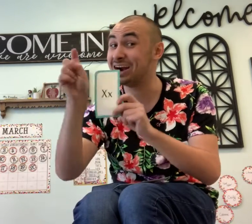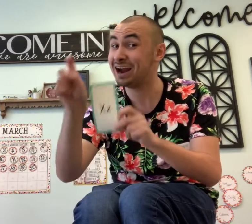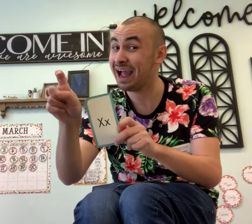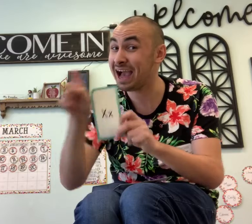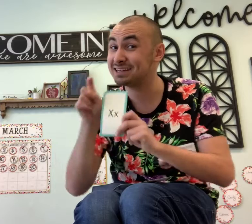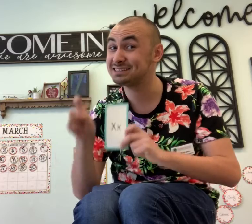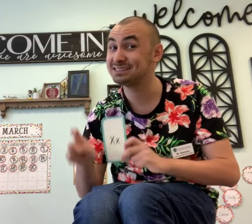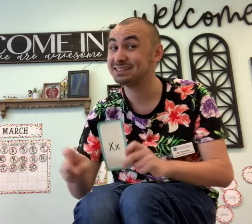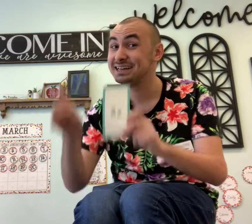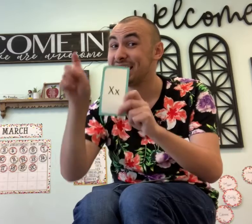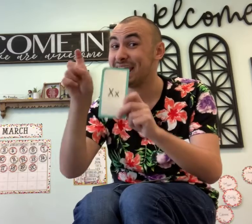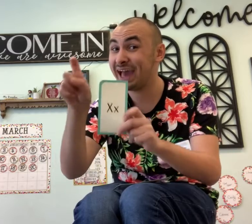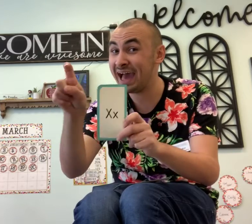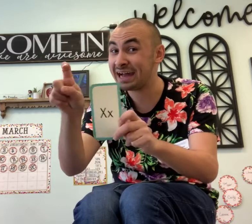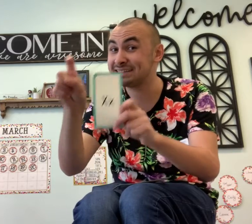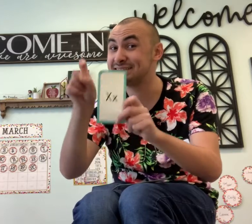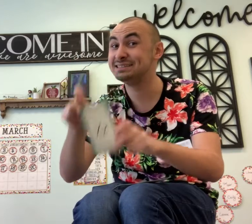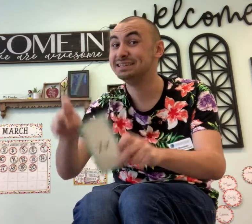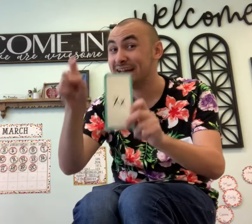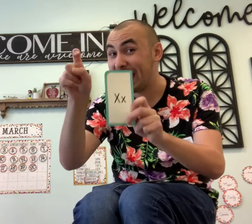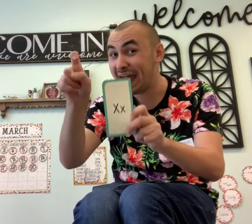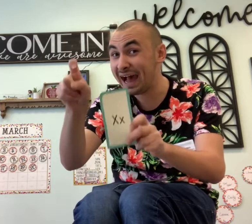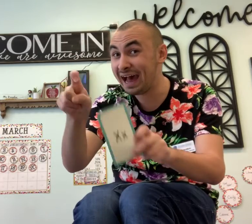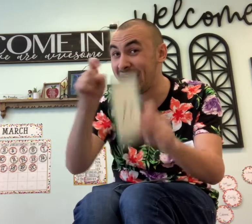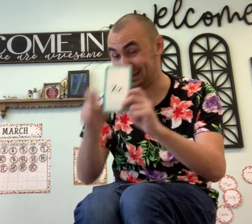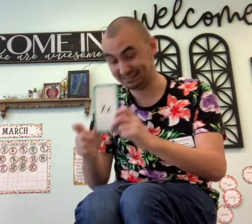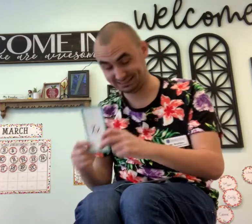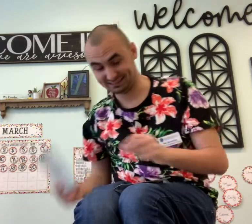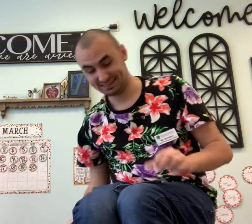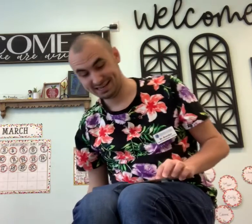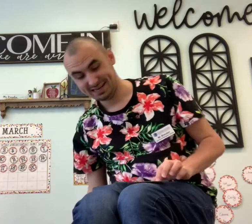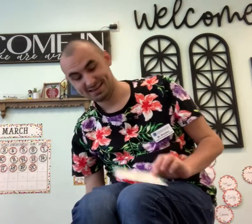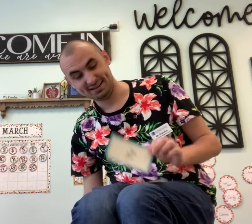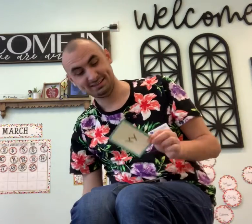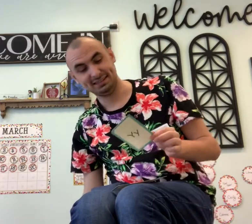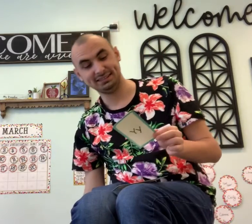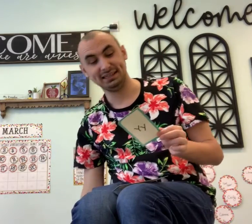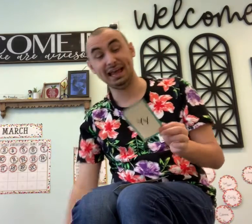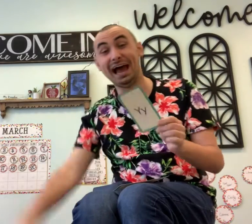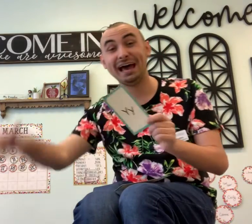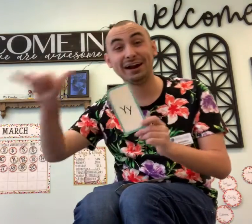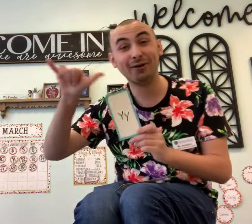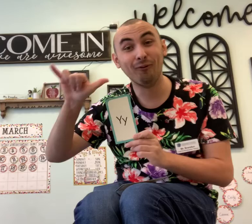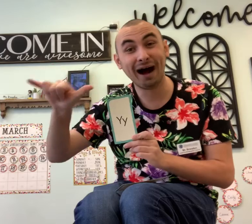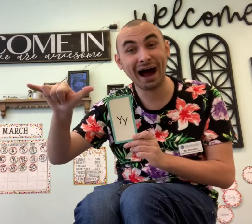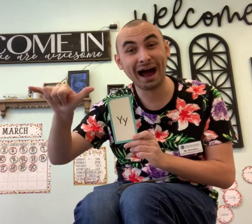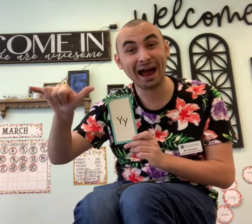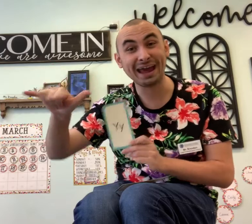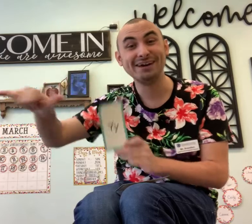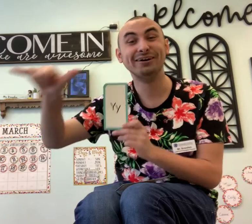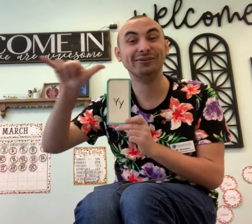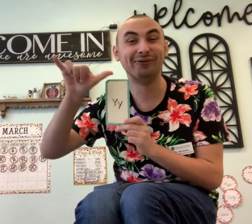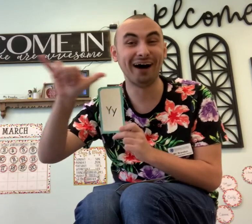Y, Y,